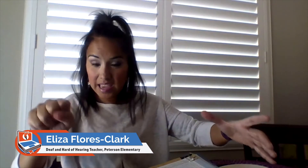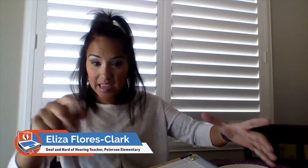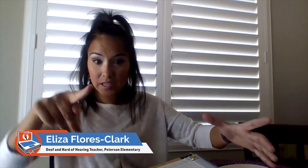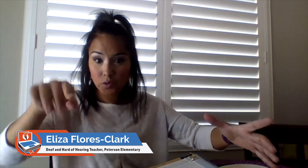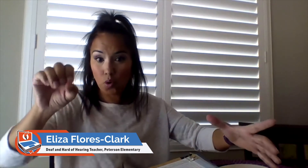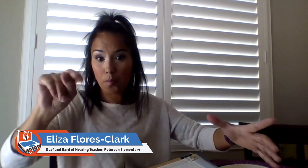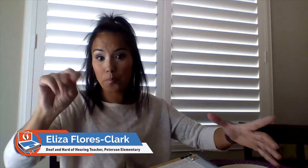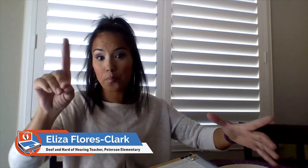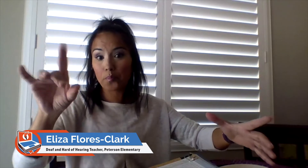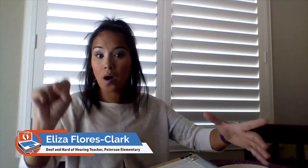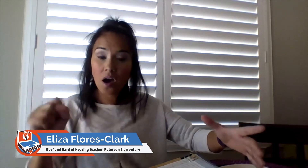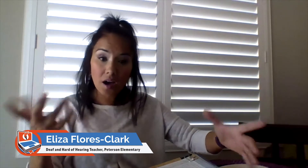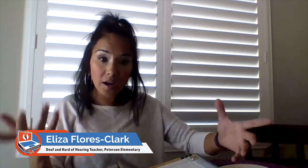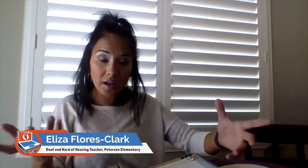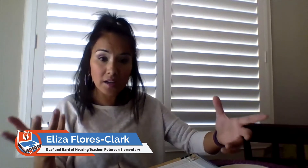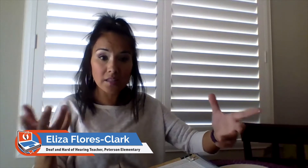lakes or